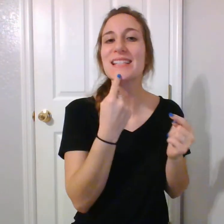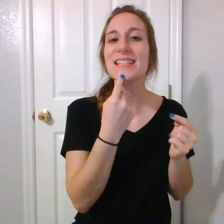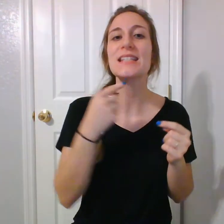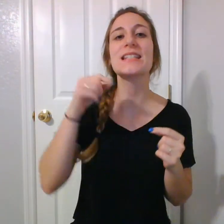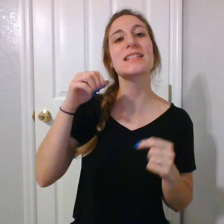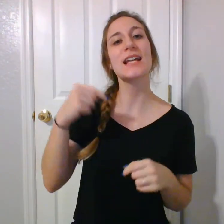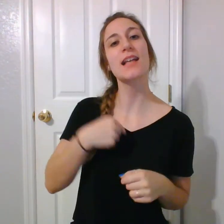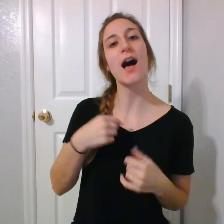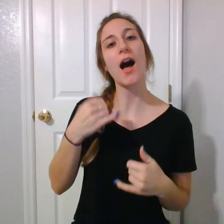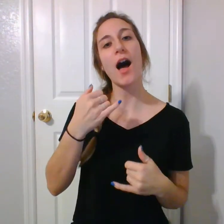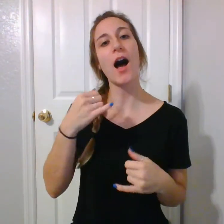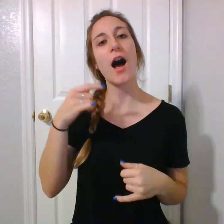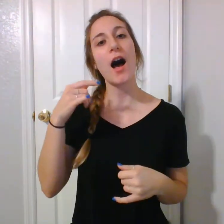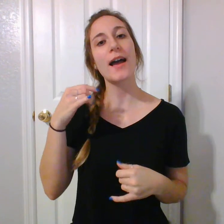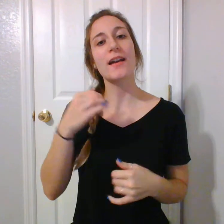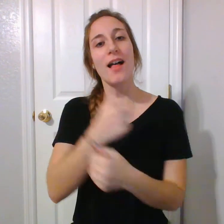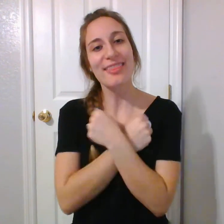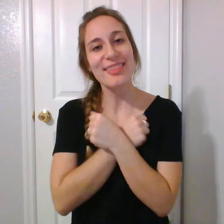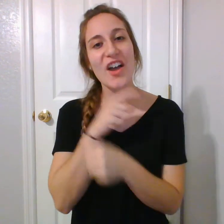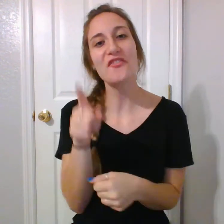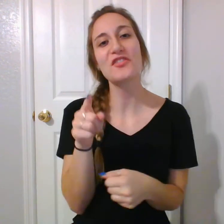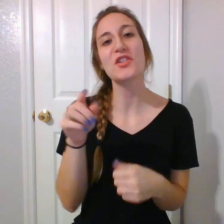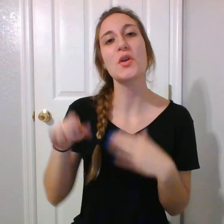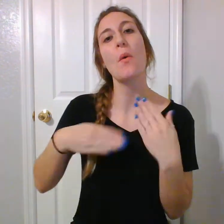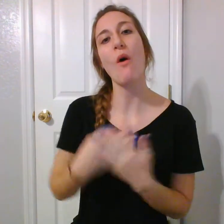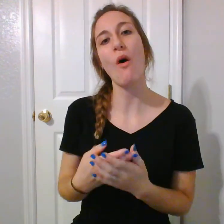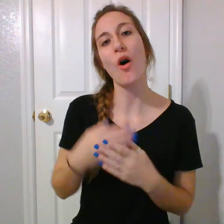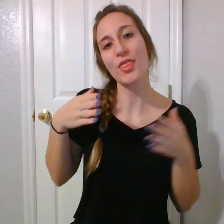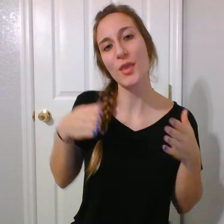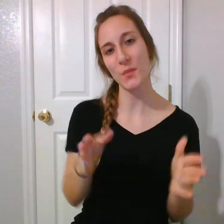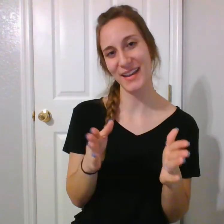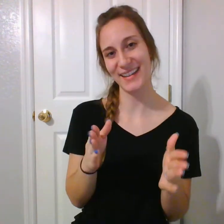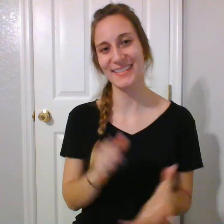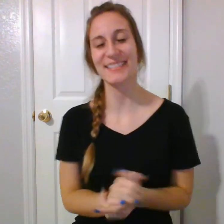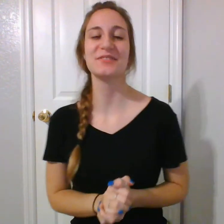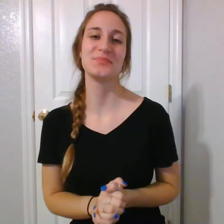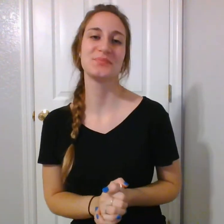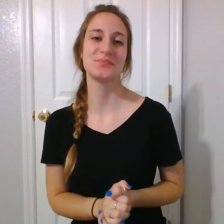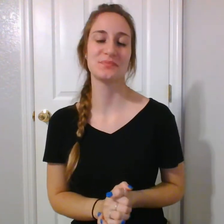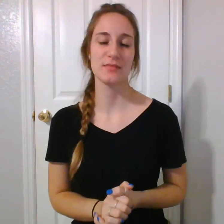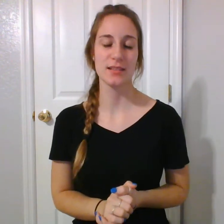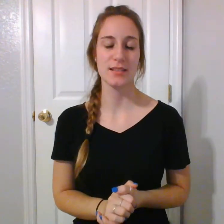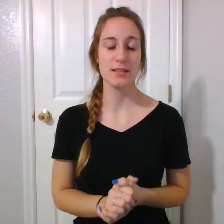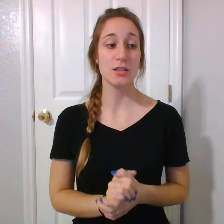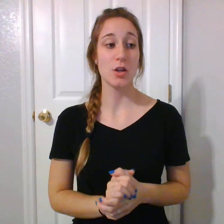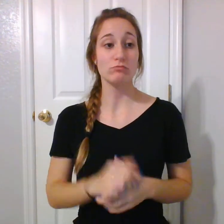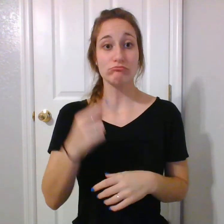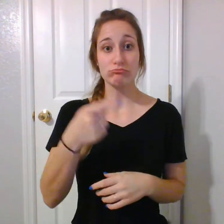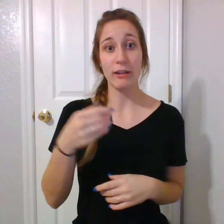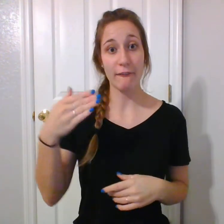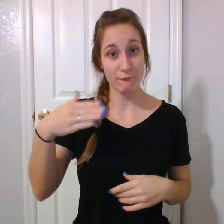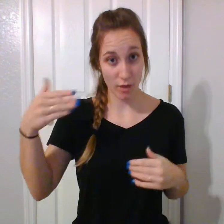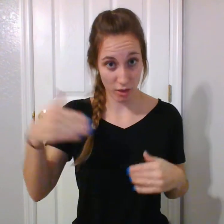added a computer. These are his fish that I thought were gonna die. I was like, yeah, of course we can have them. We're on like year 3 of these same